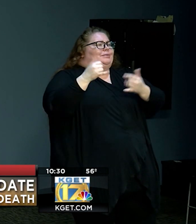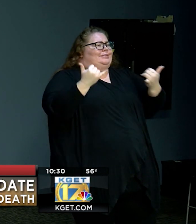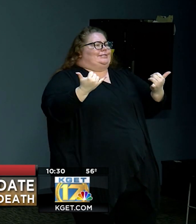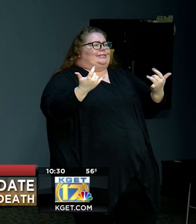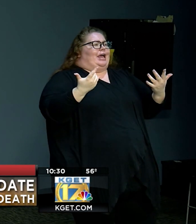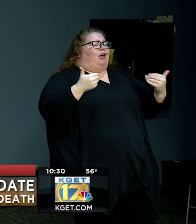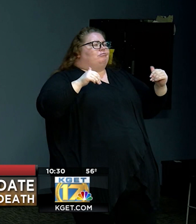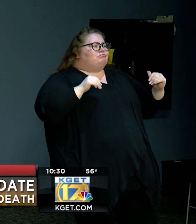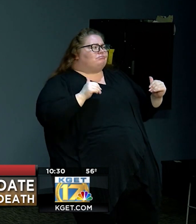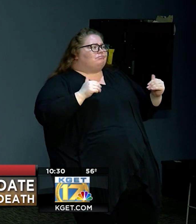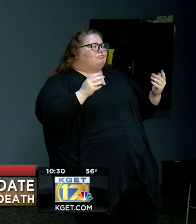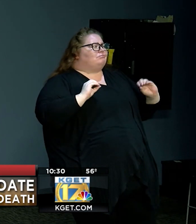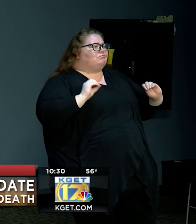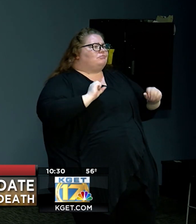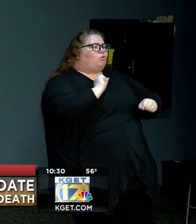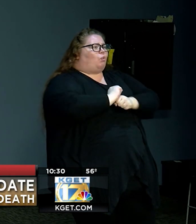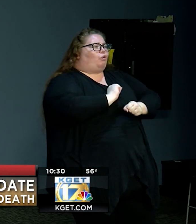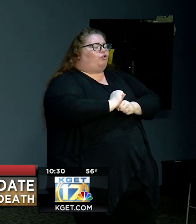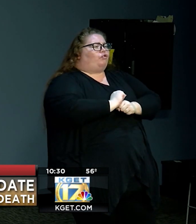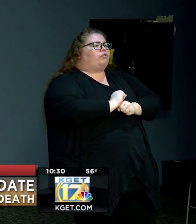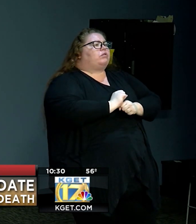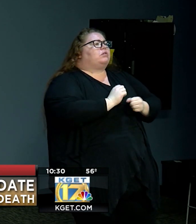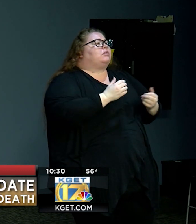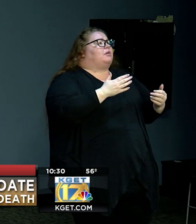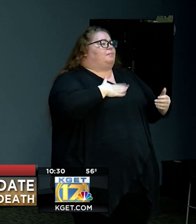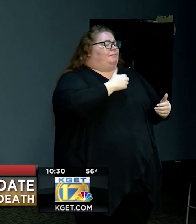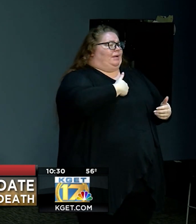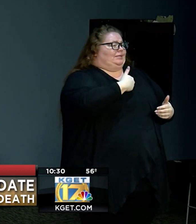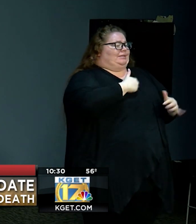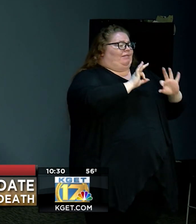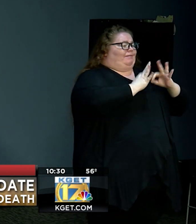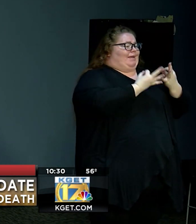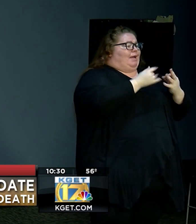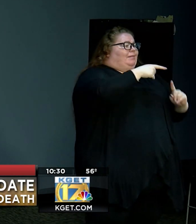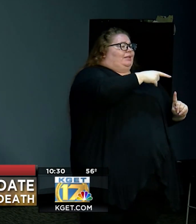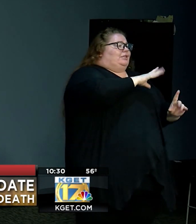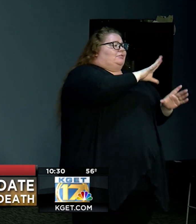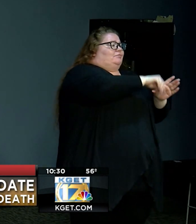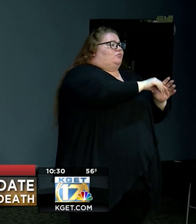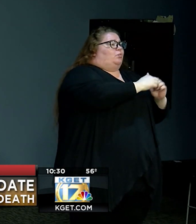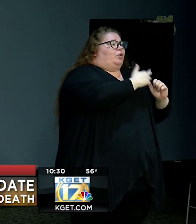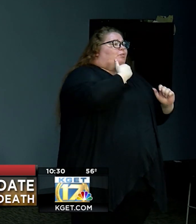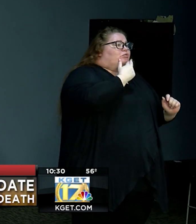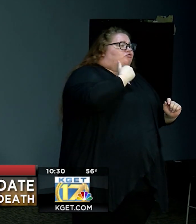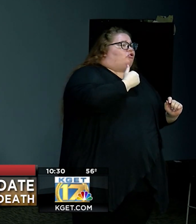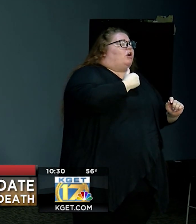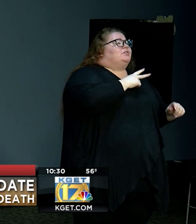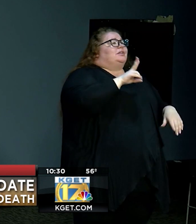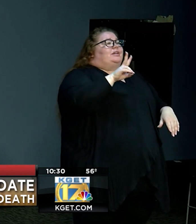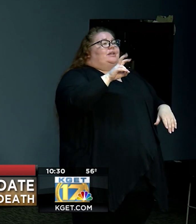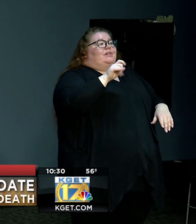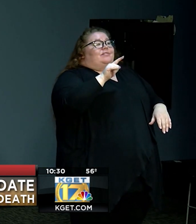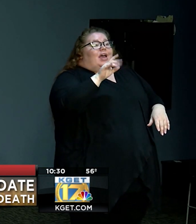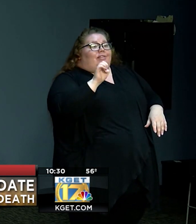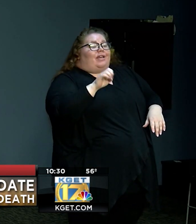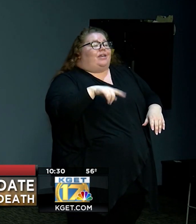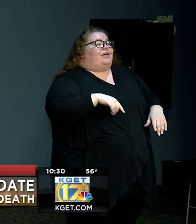jobs. I have family in the restaurant business. I have family members who park cars for a living. They're all out of their